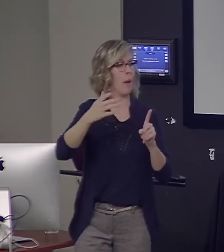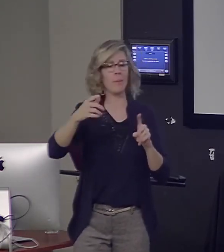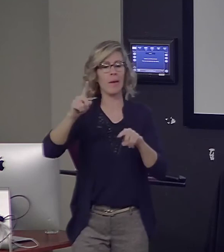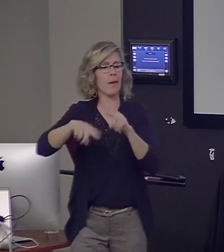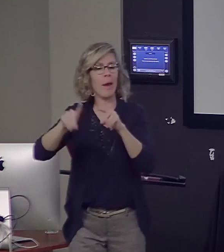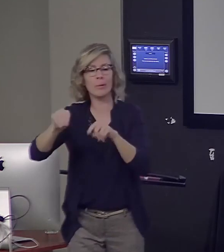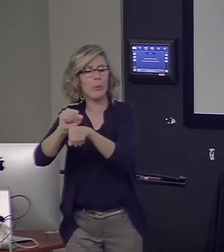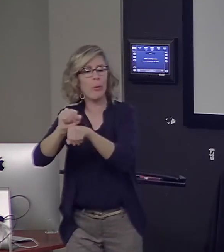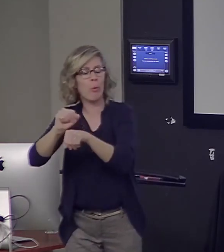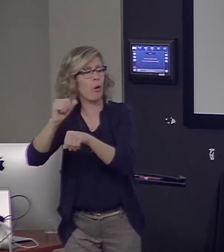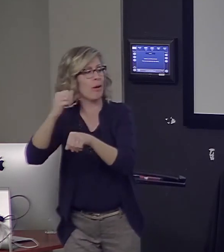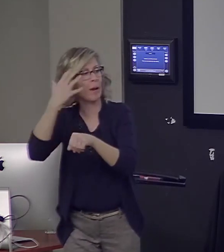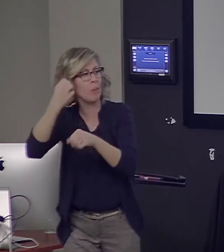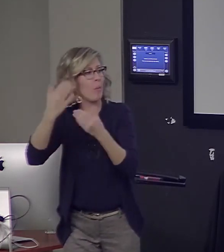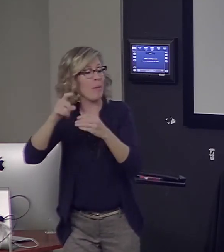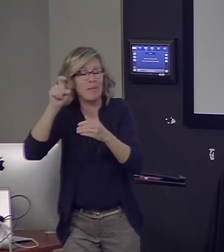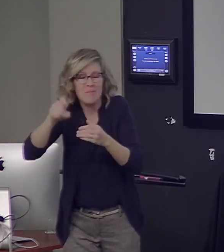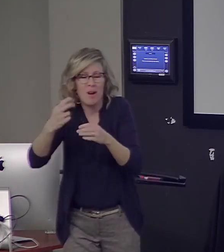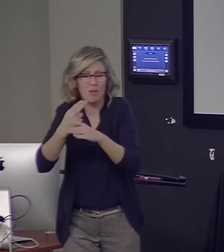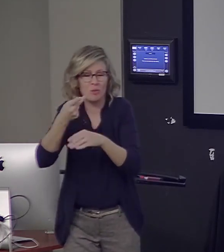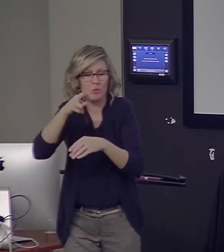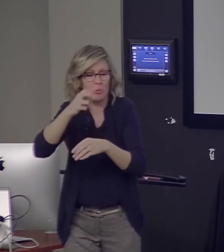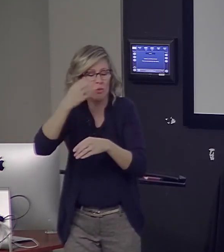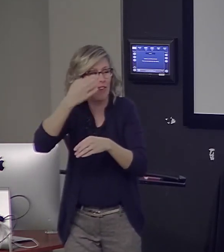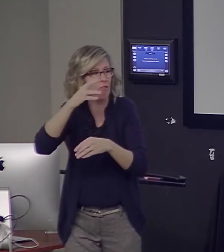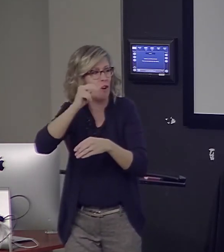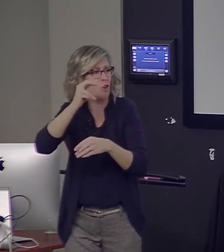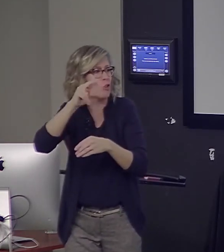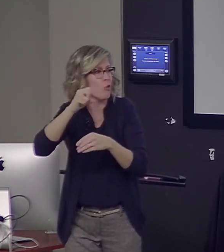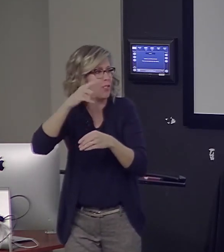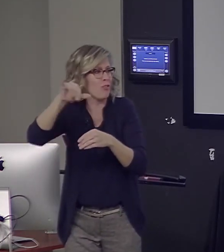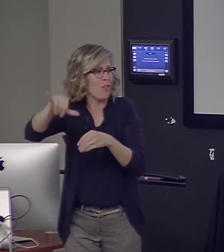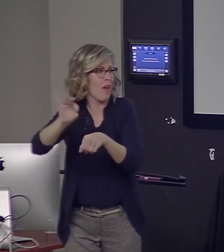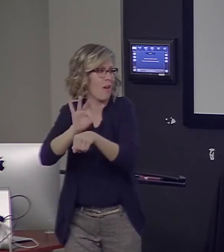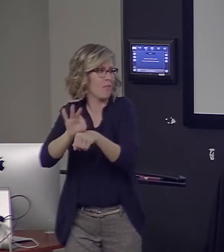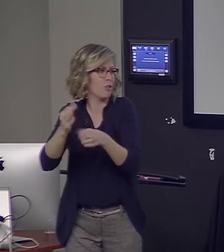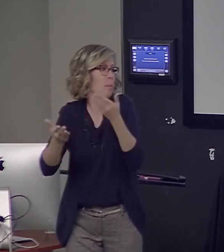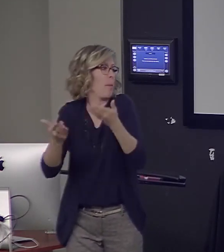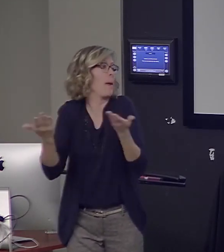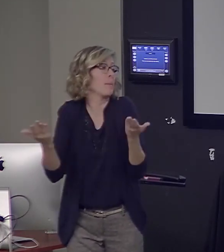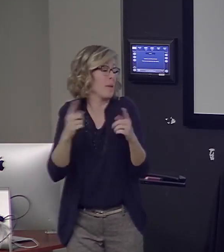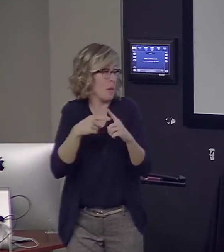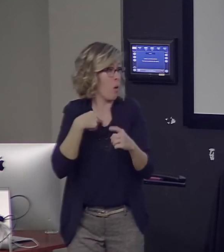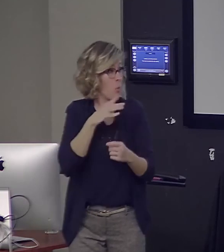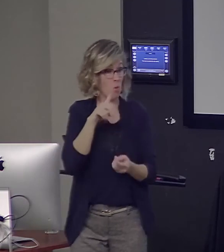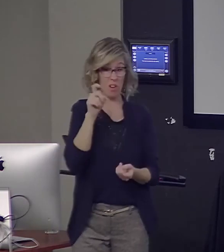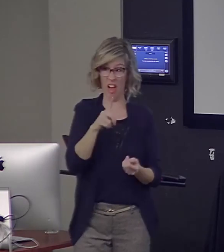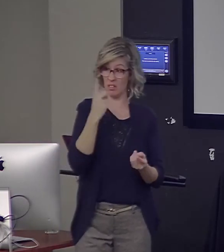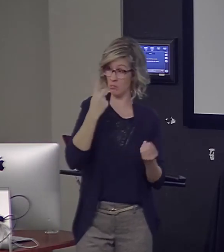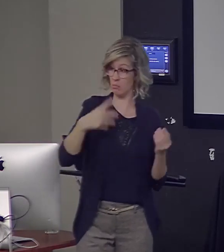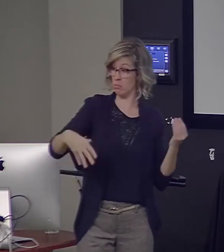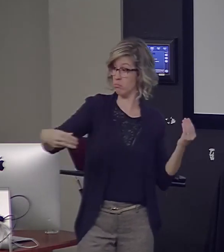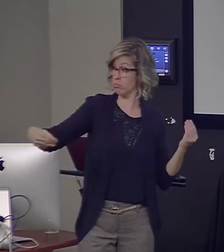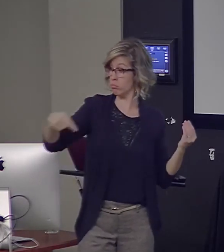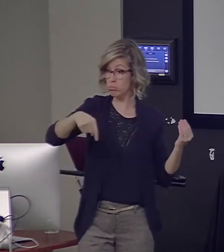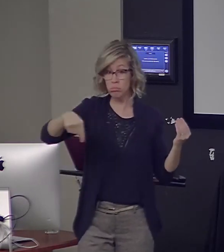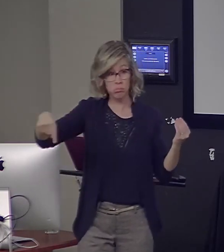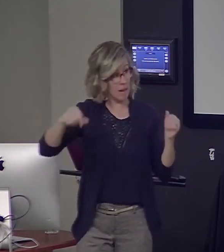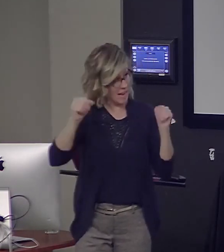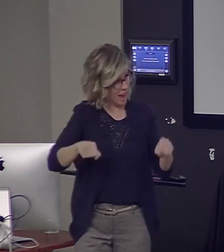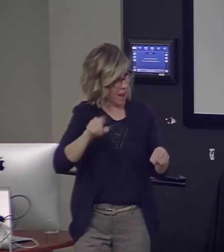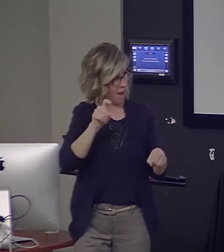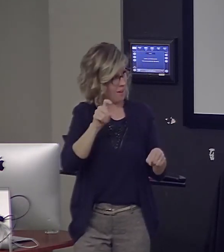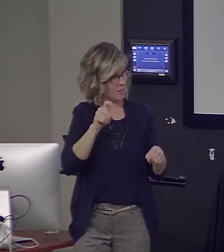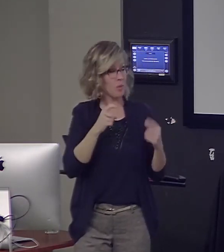just need those prefrontal neurons to do that kind of function. But the question we're going to ask is, can it do those things too? And